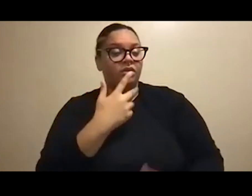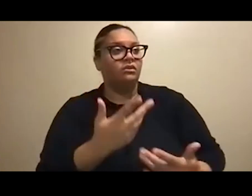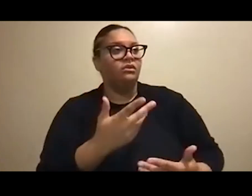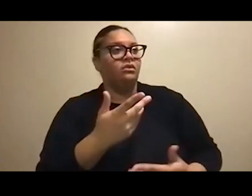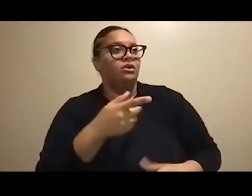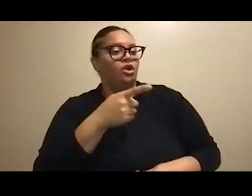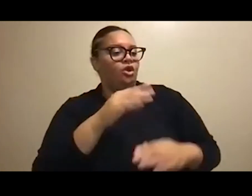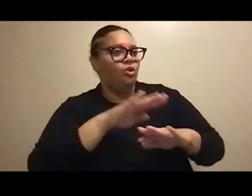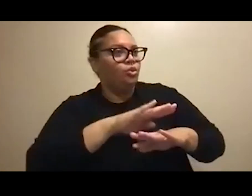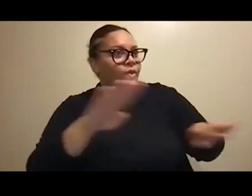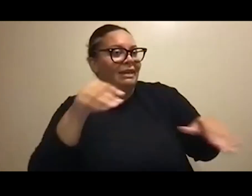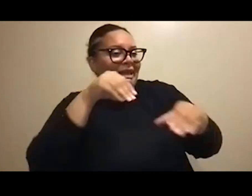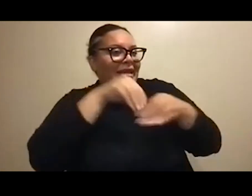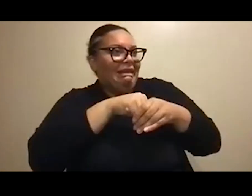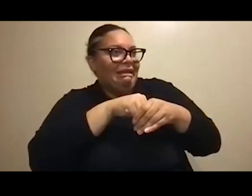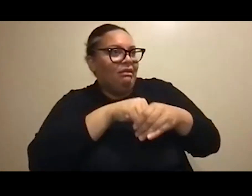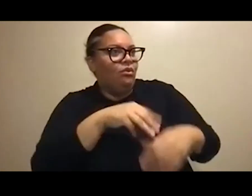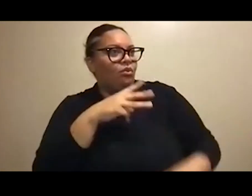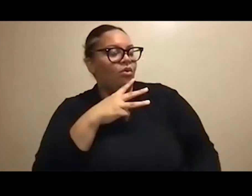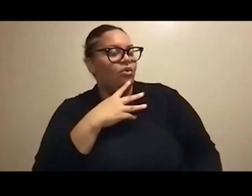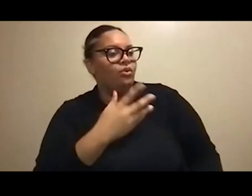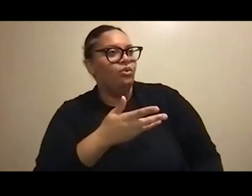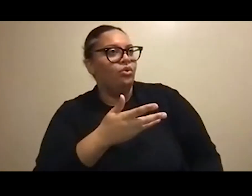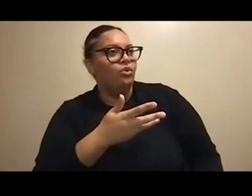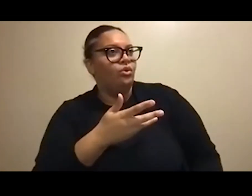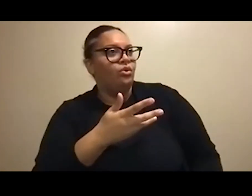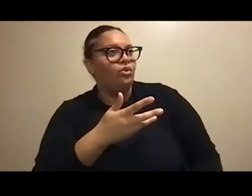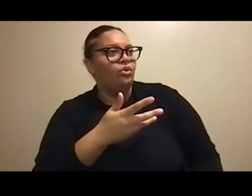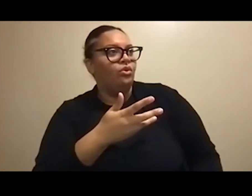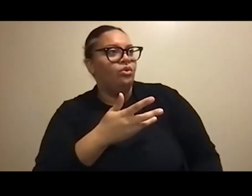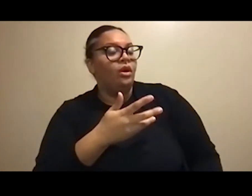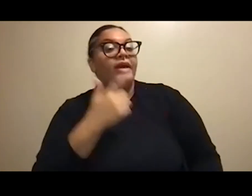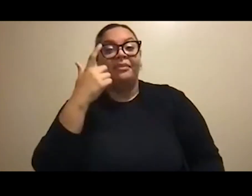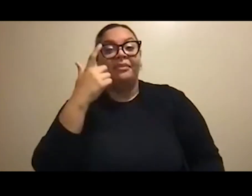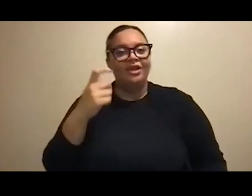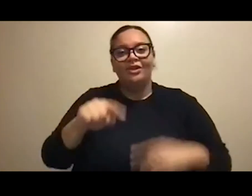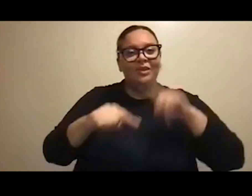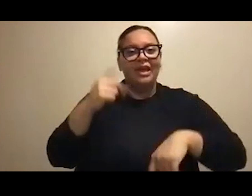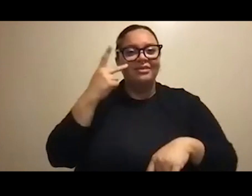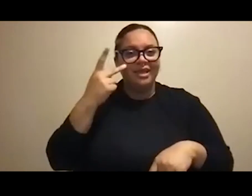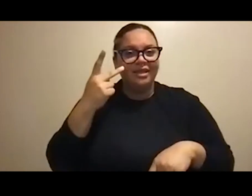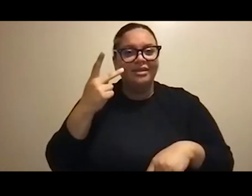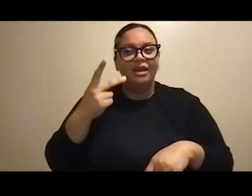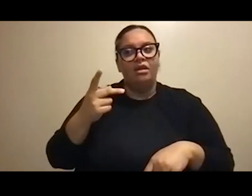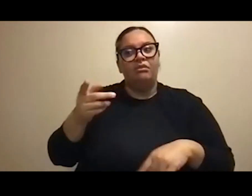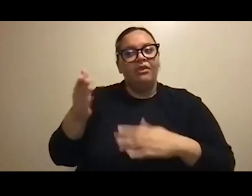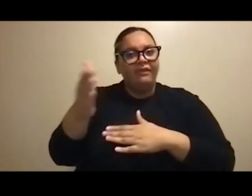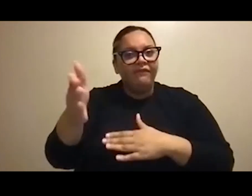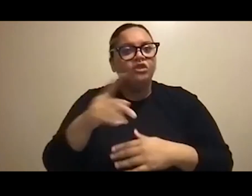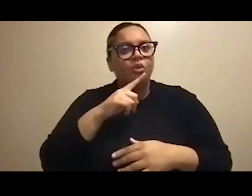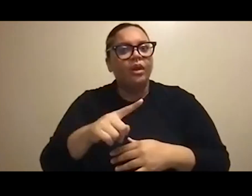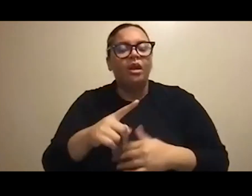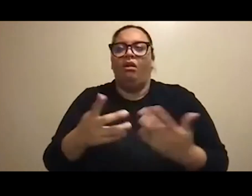in." It was invisible. It was taken for granted. And it was essential to their life